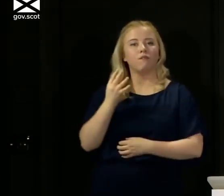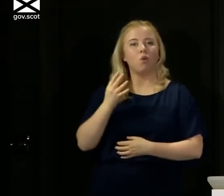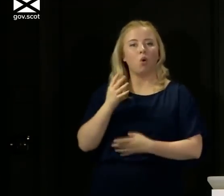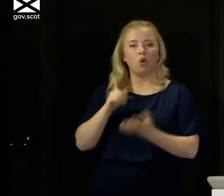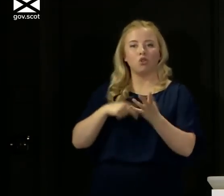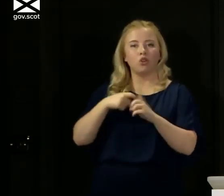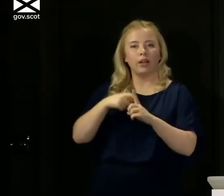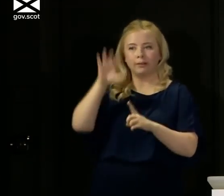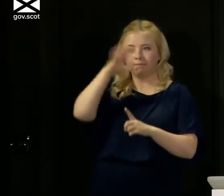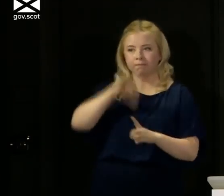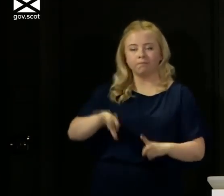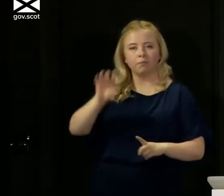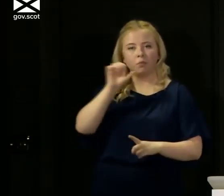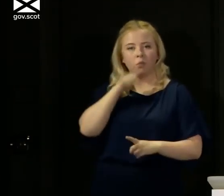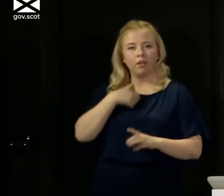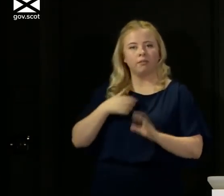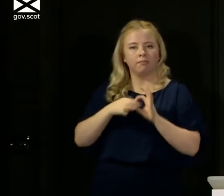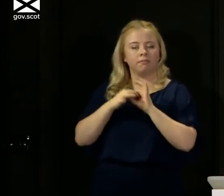UK